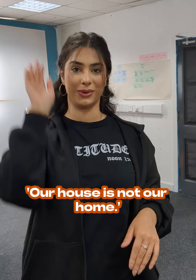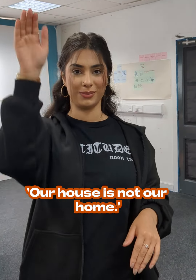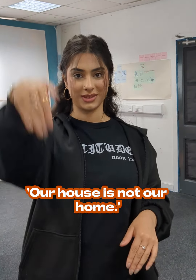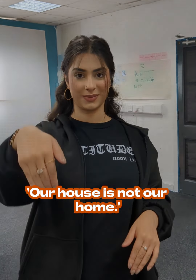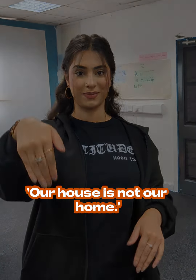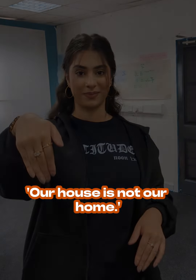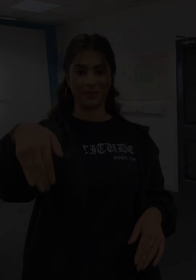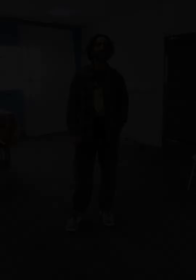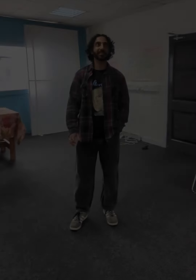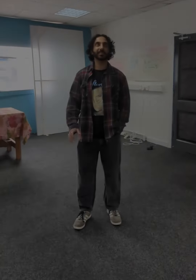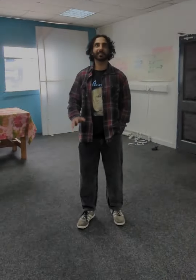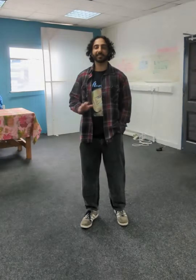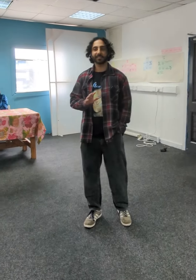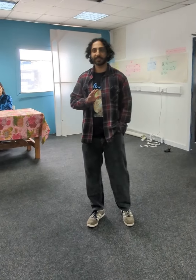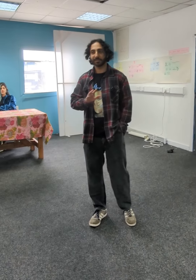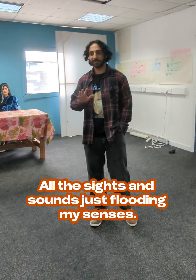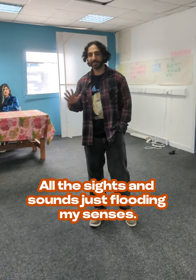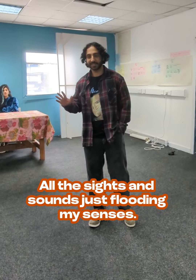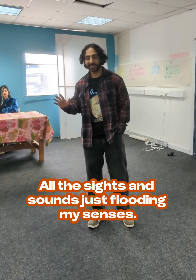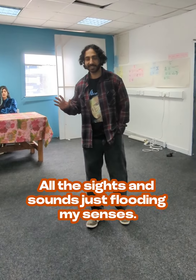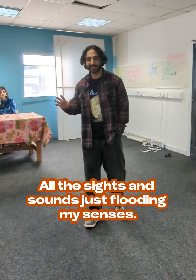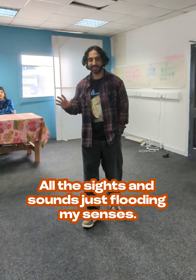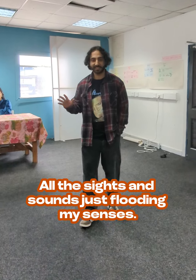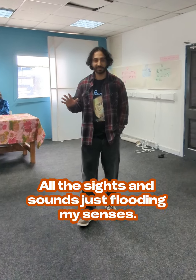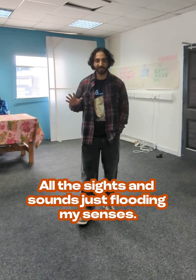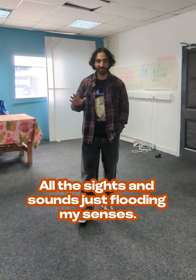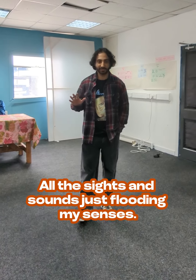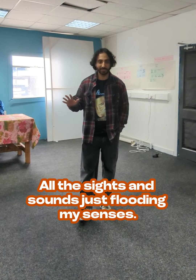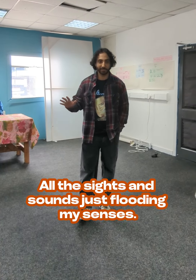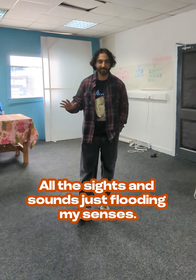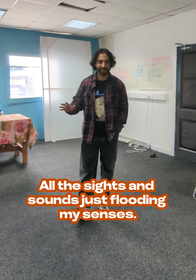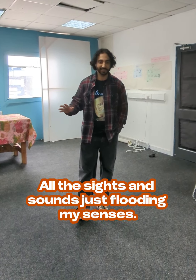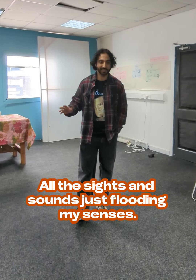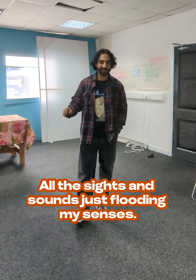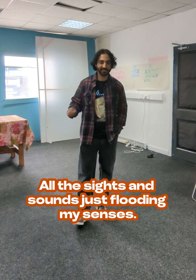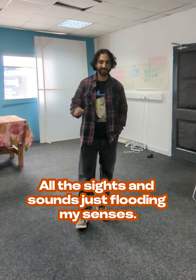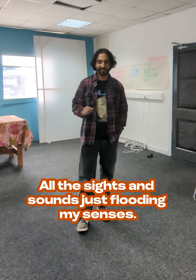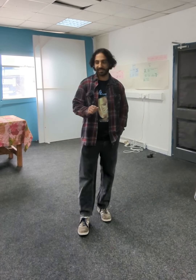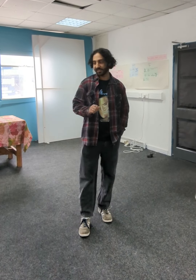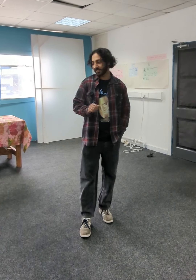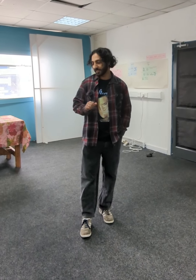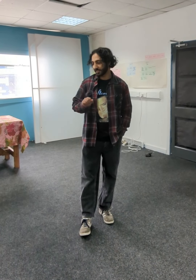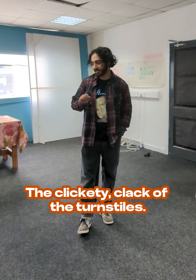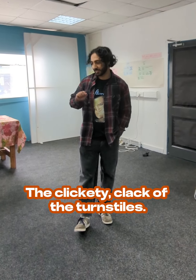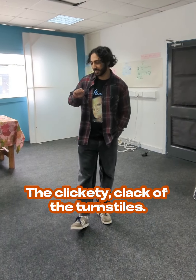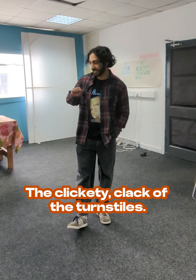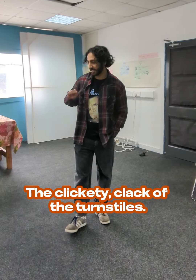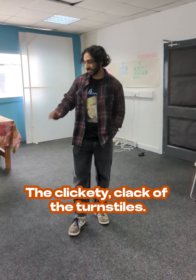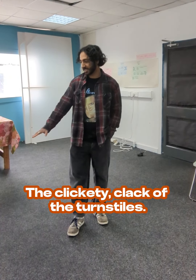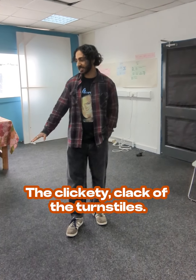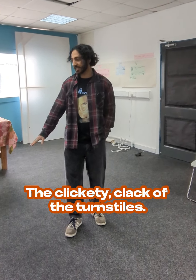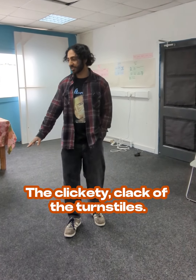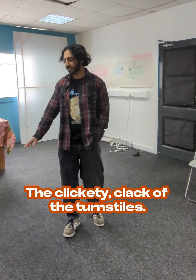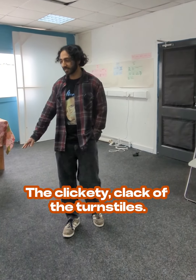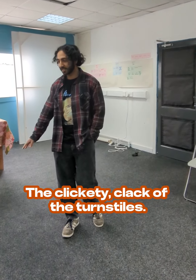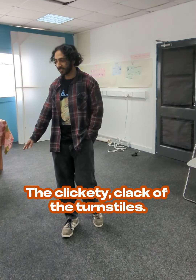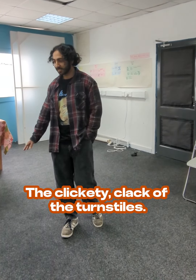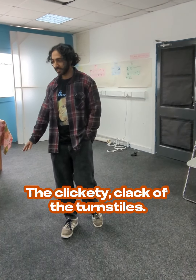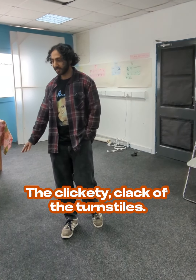Homes. All the sights and sounds just flooding my senses. The clickety-clack of the